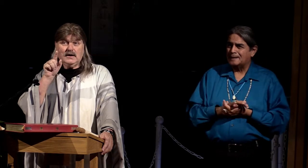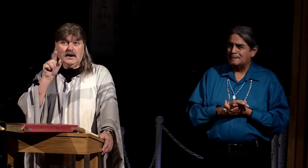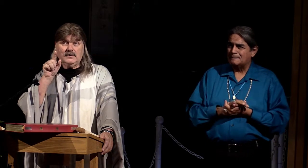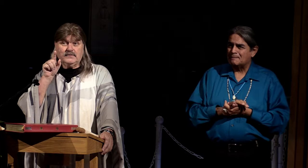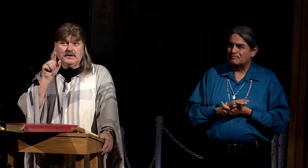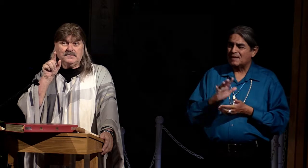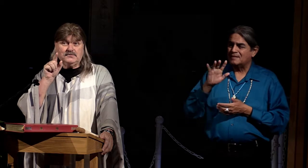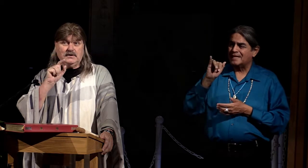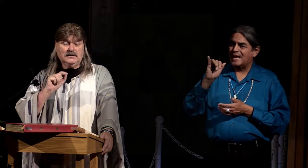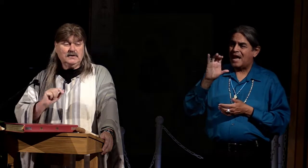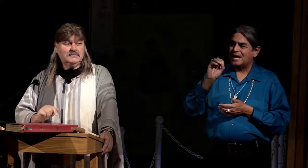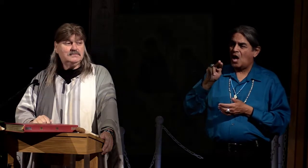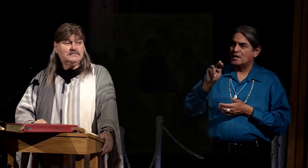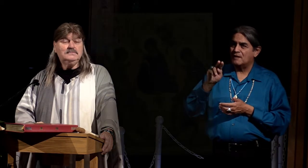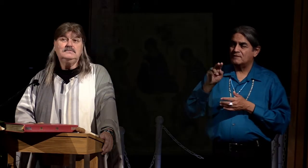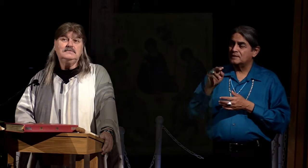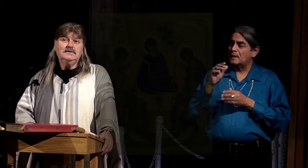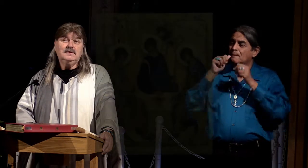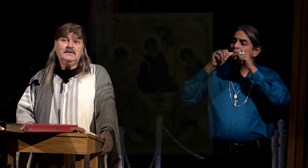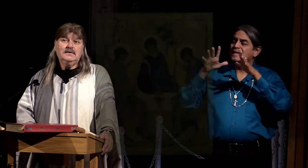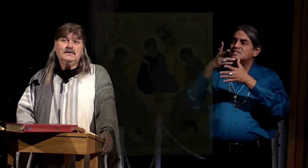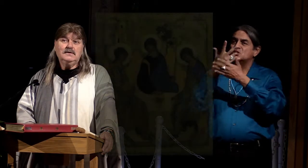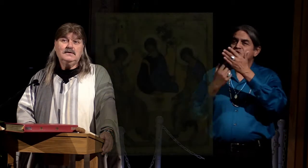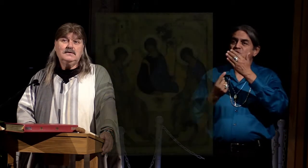the icon of the Blessed Trinity.